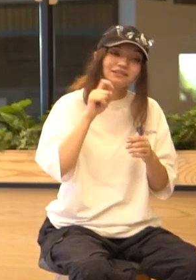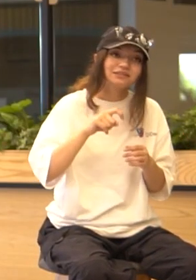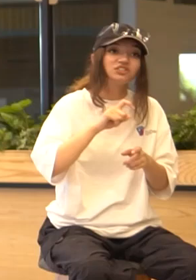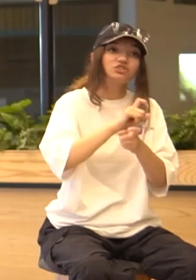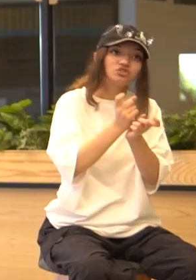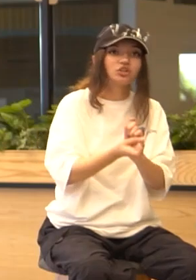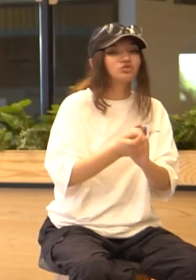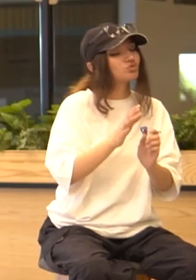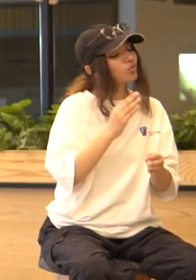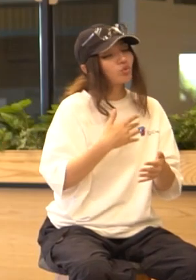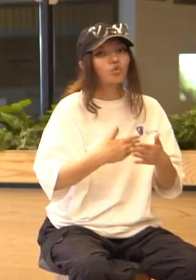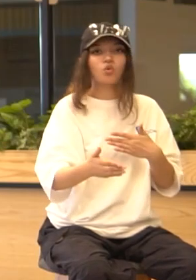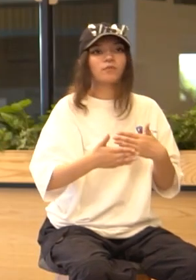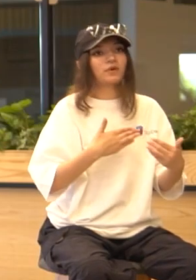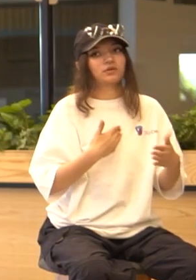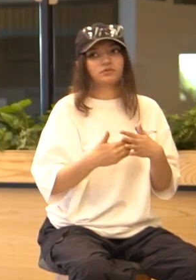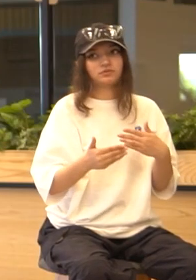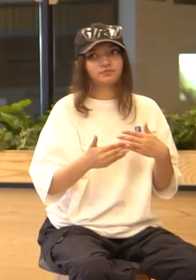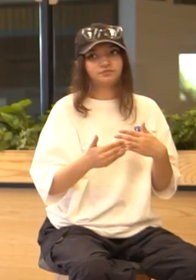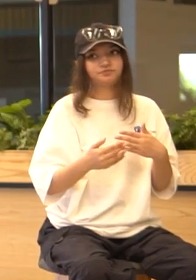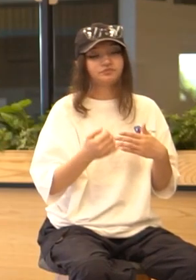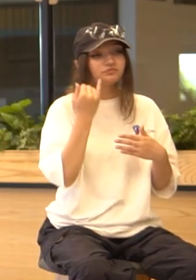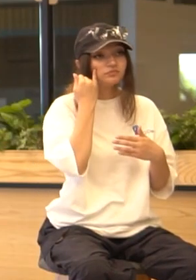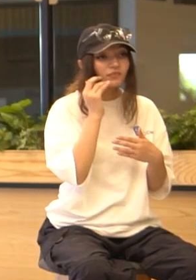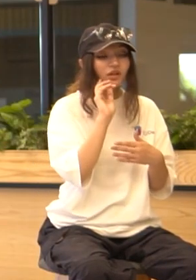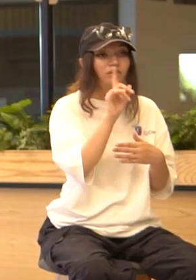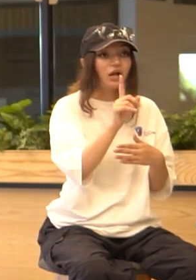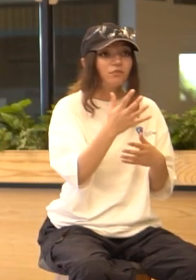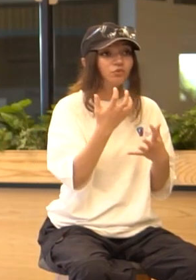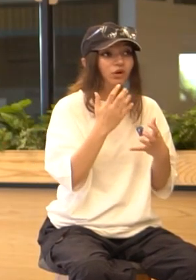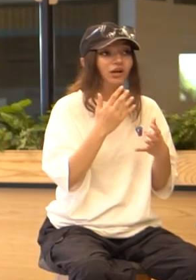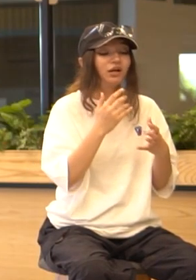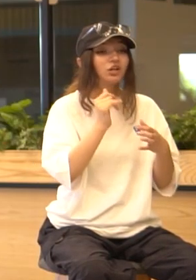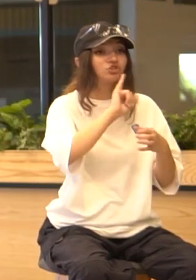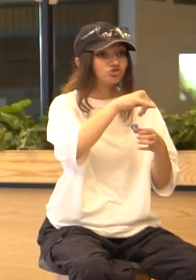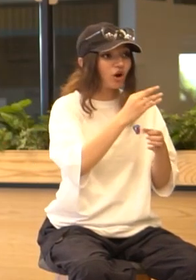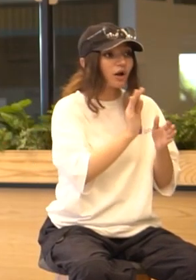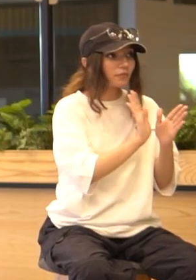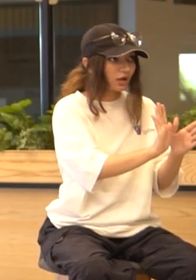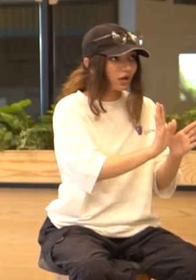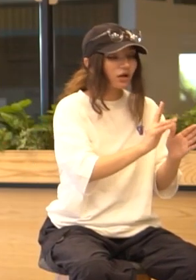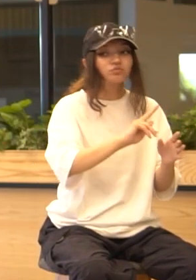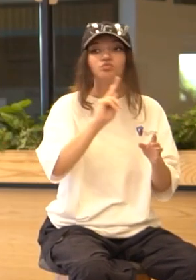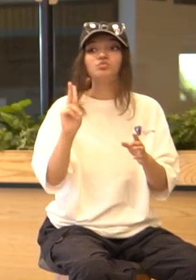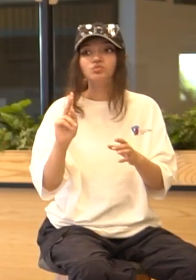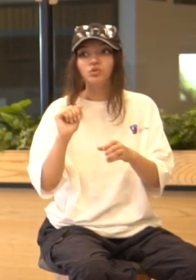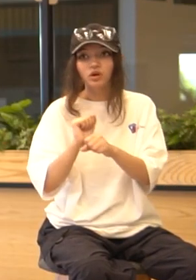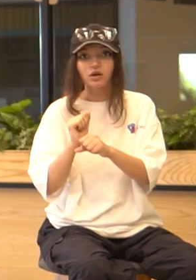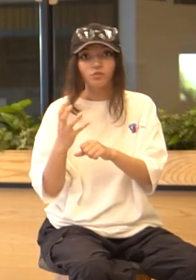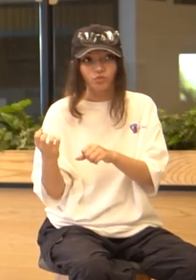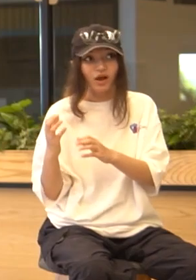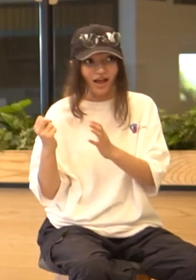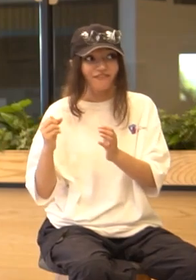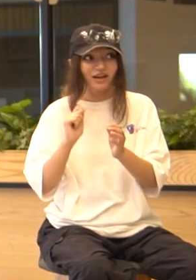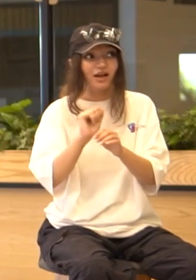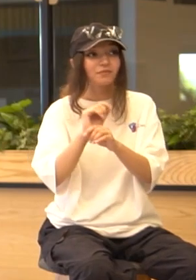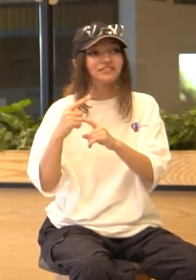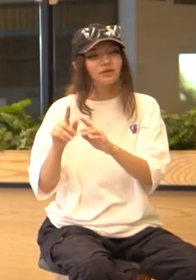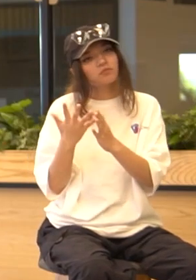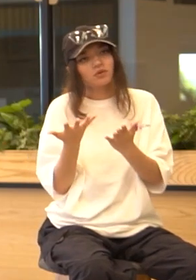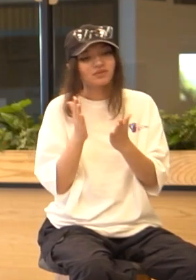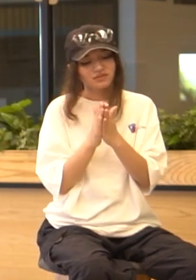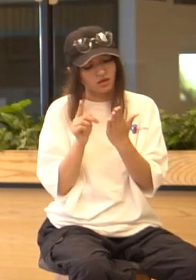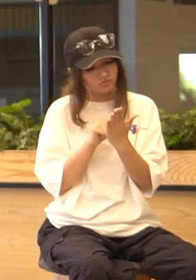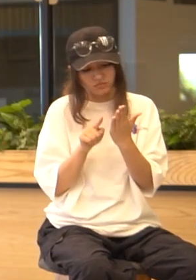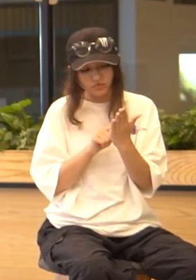life. If you're picking up a side project, you don't need to like work on it every single day. You don't need to work on it every single